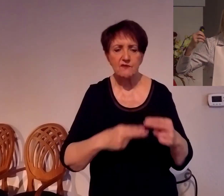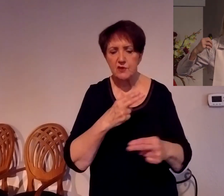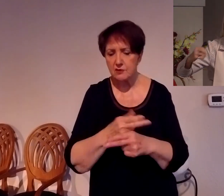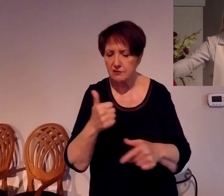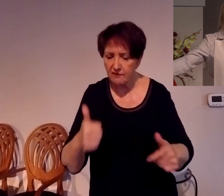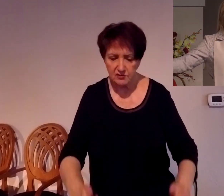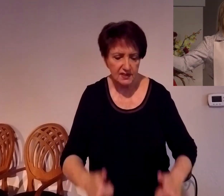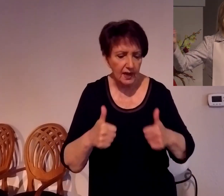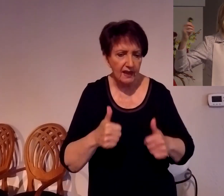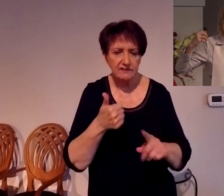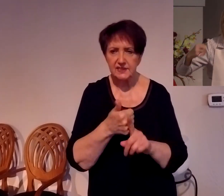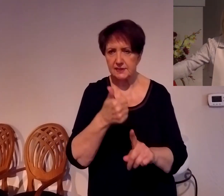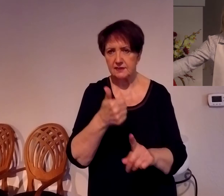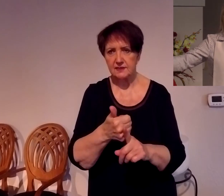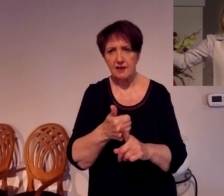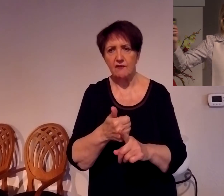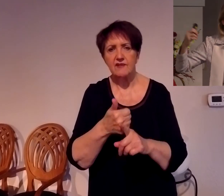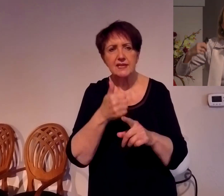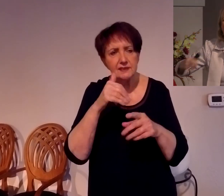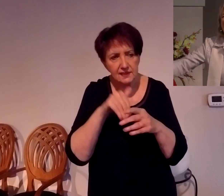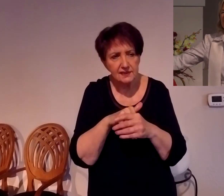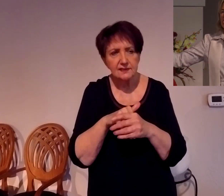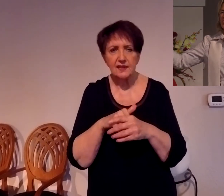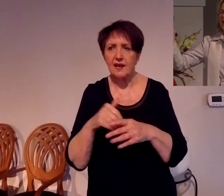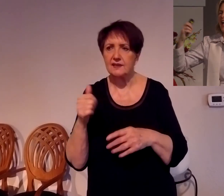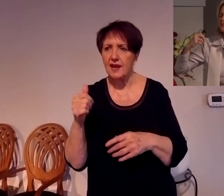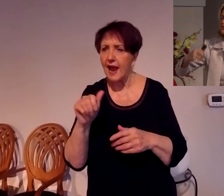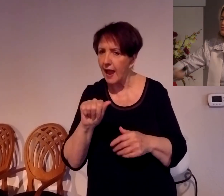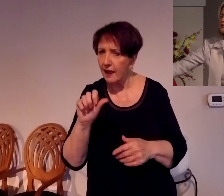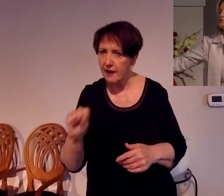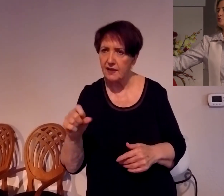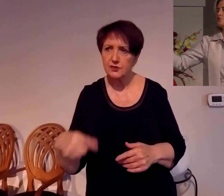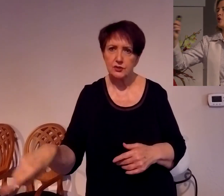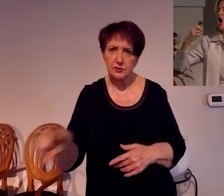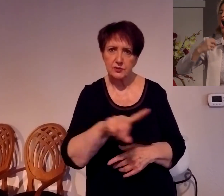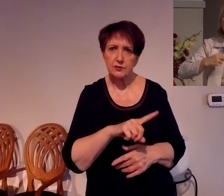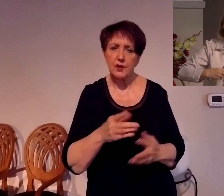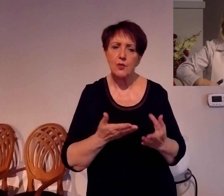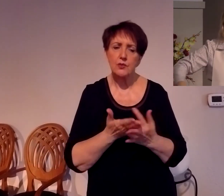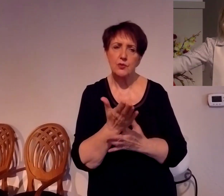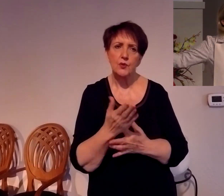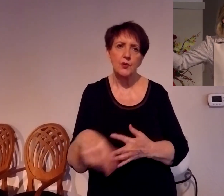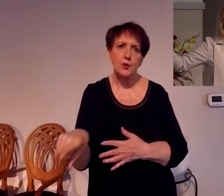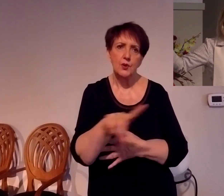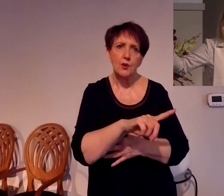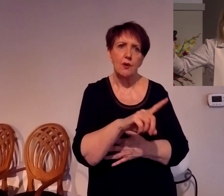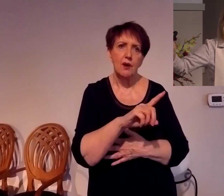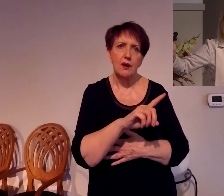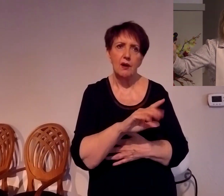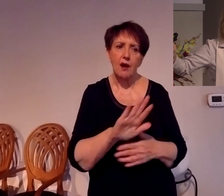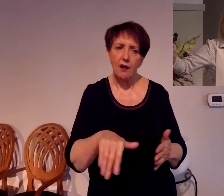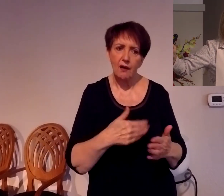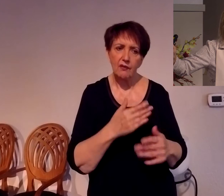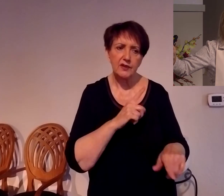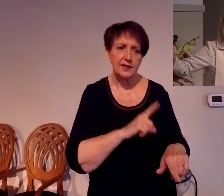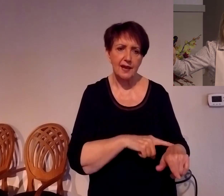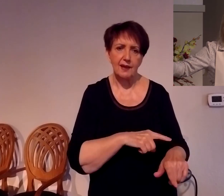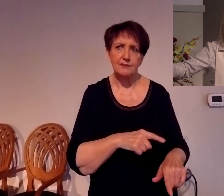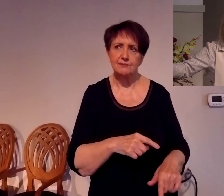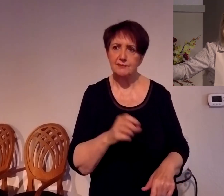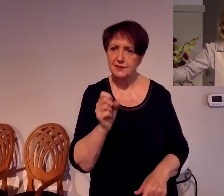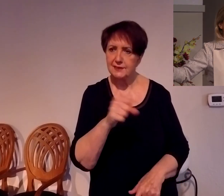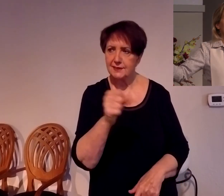life itself in you, as you, and through you all the time. Yes.